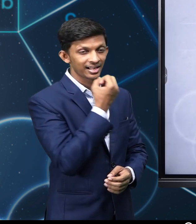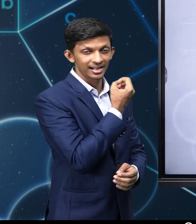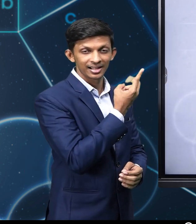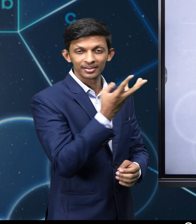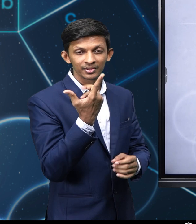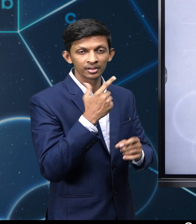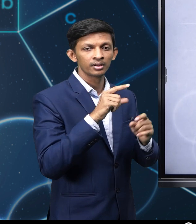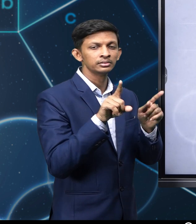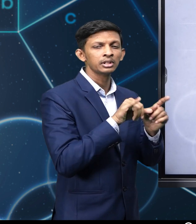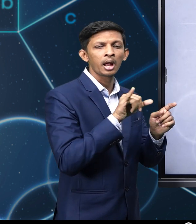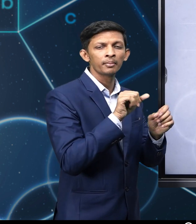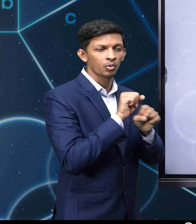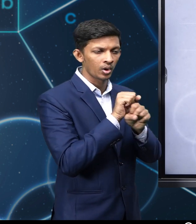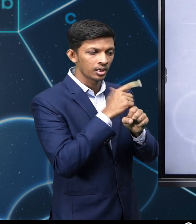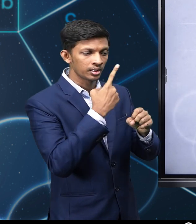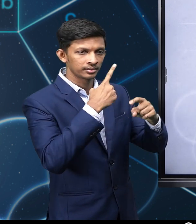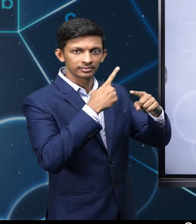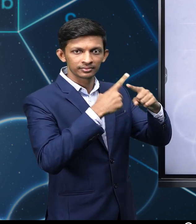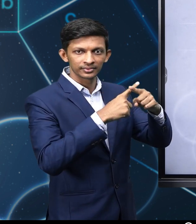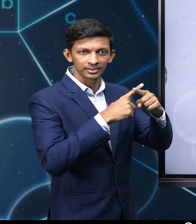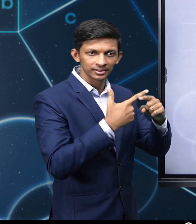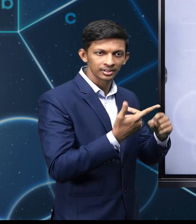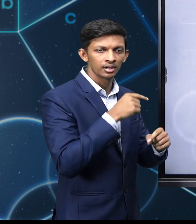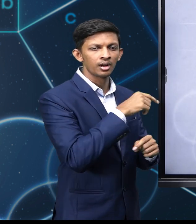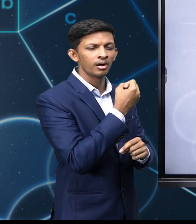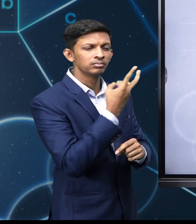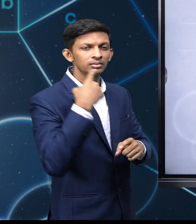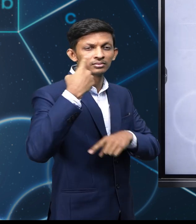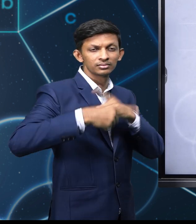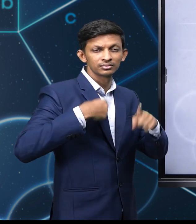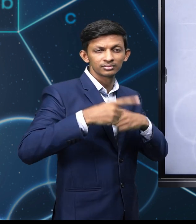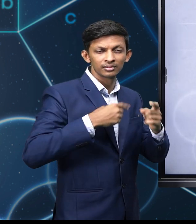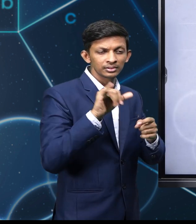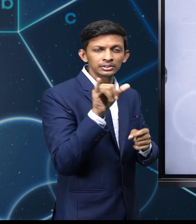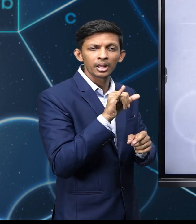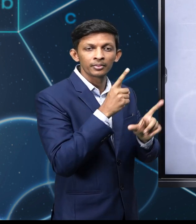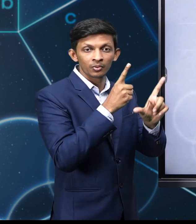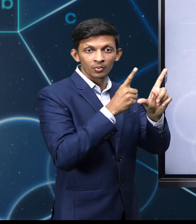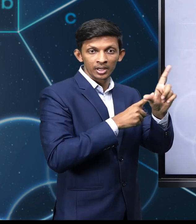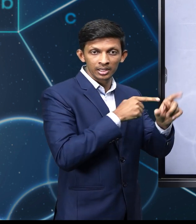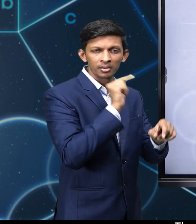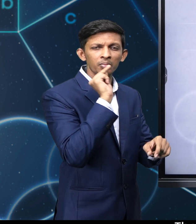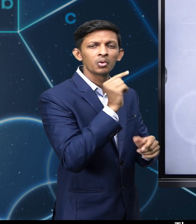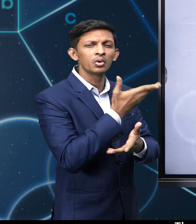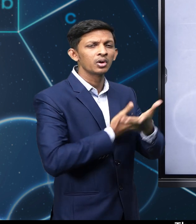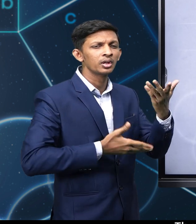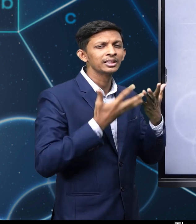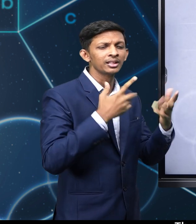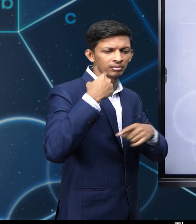Consider the number of workers as x and the number of days as y. Then we note that the product is